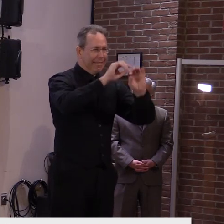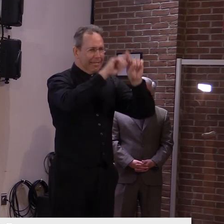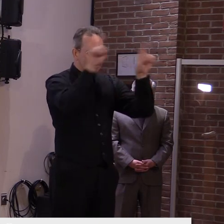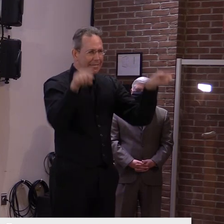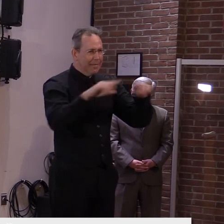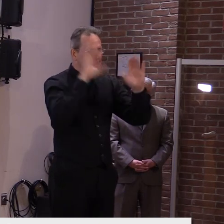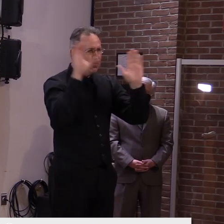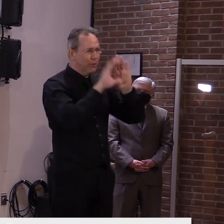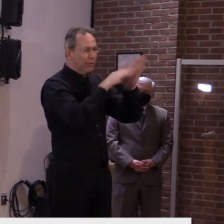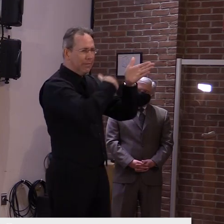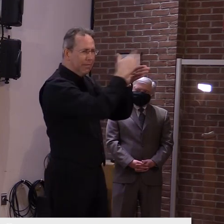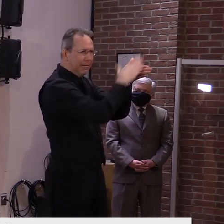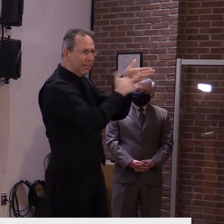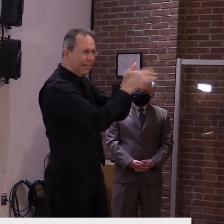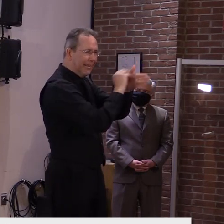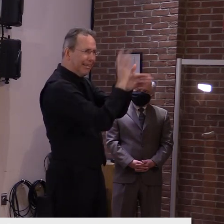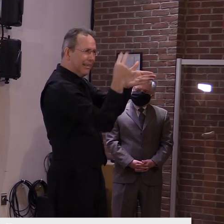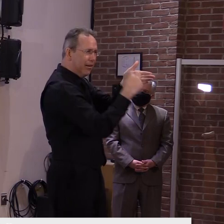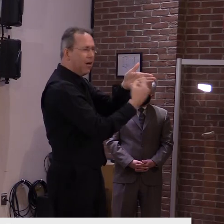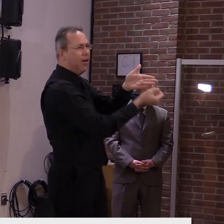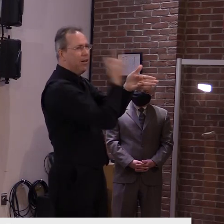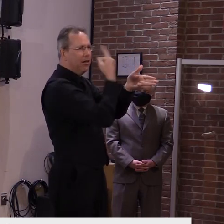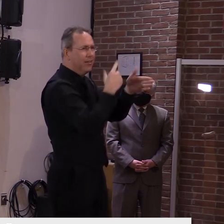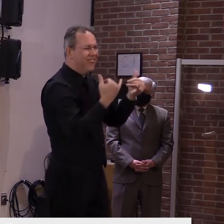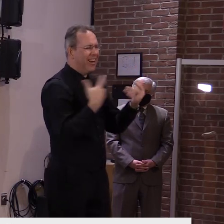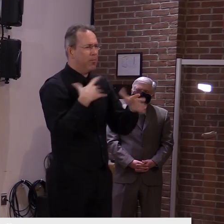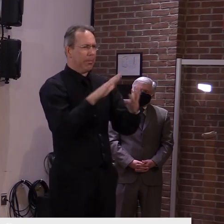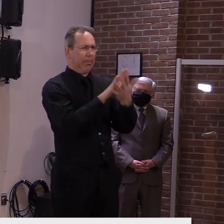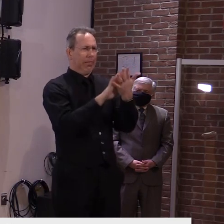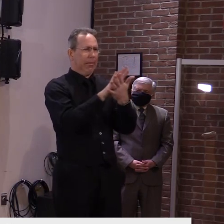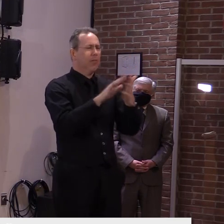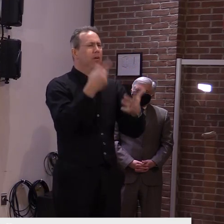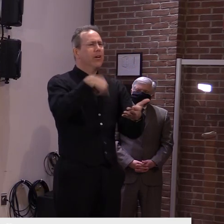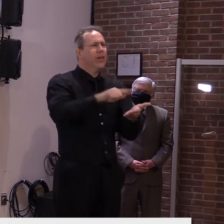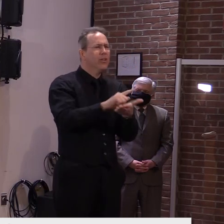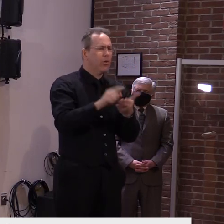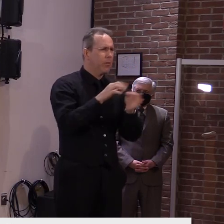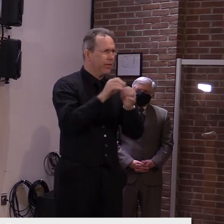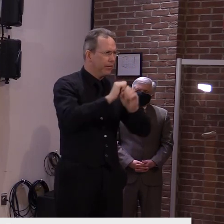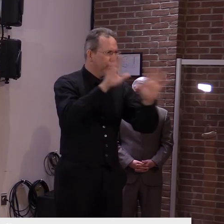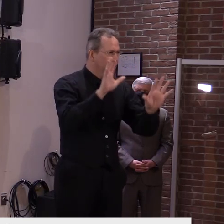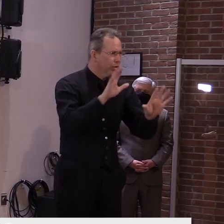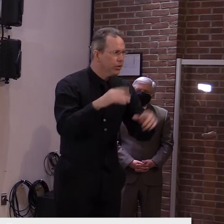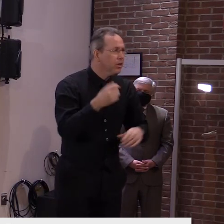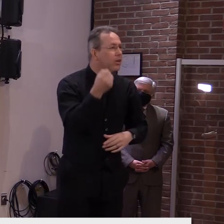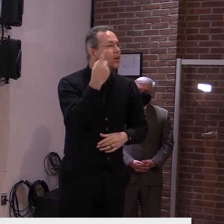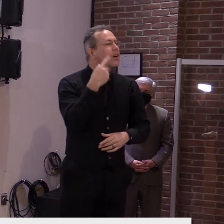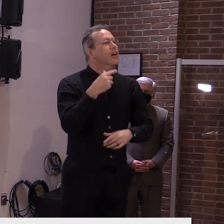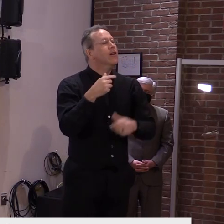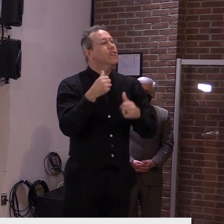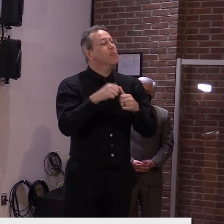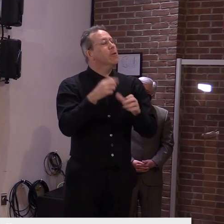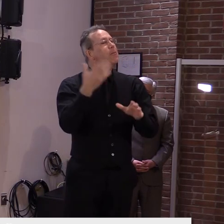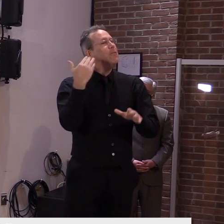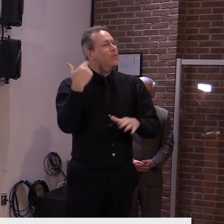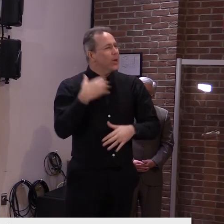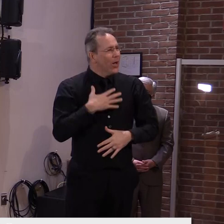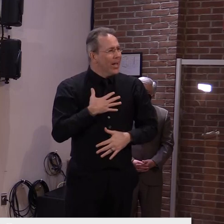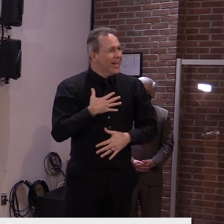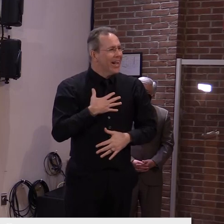we'd had one unvaccinated households, one or no more than two.